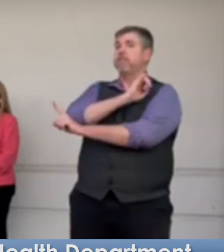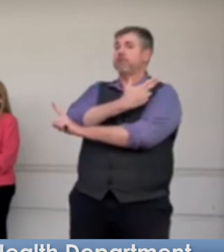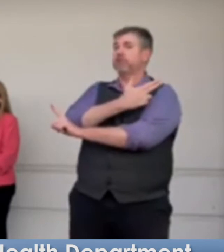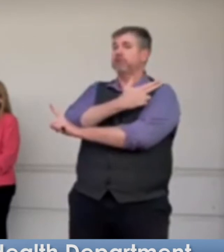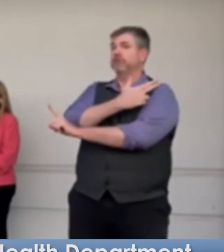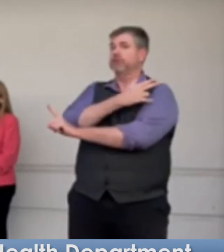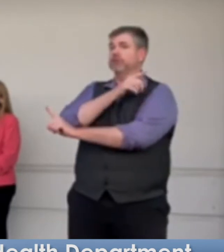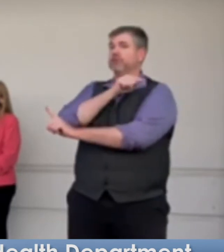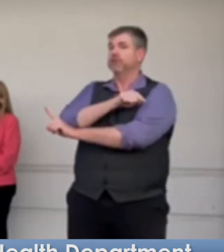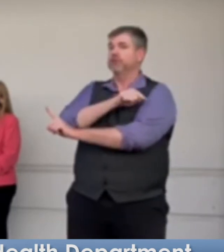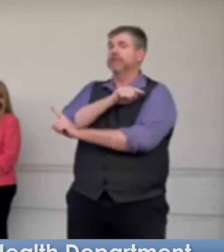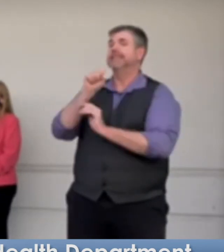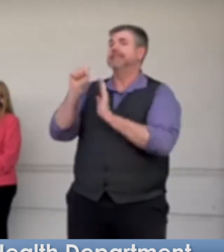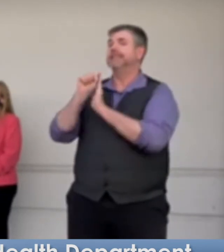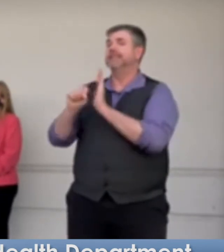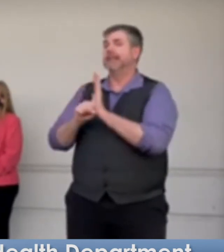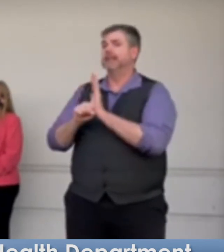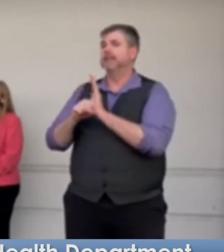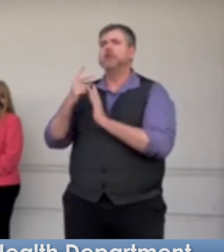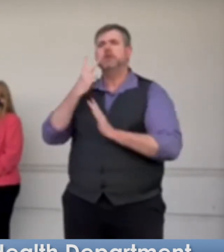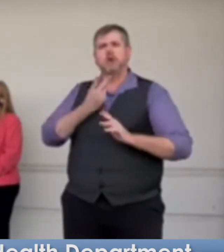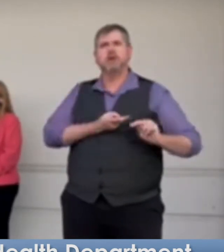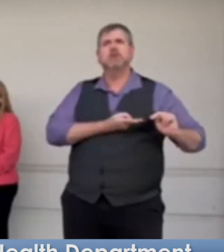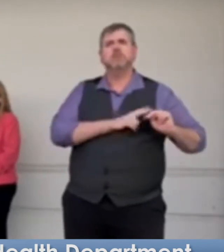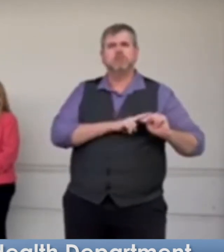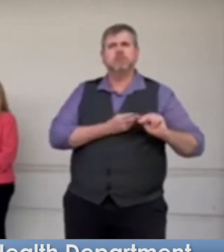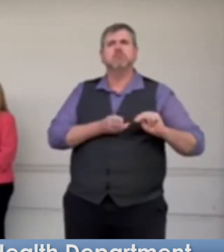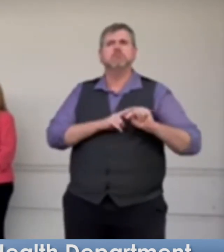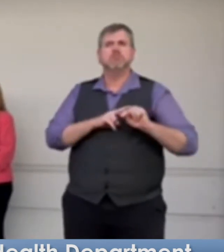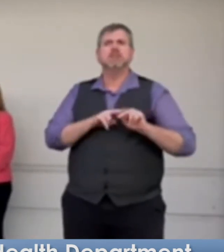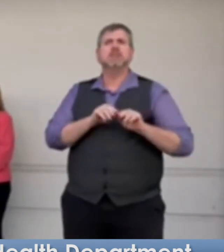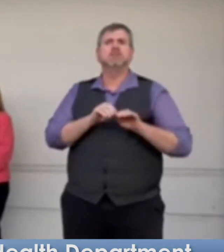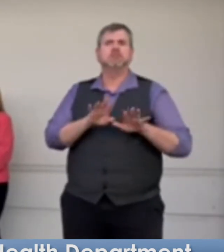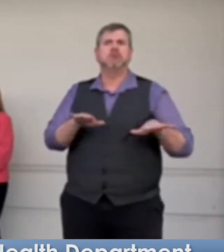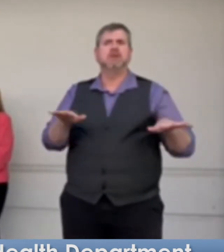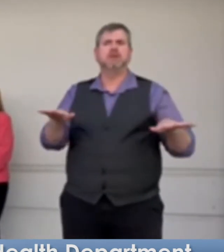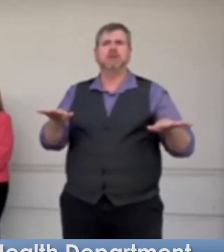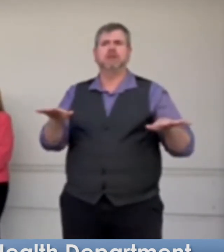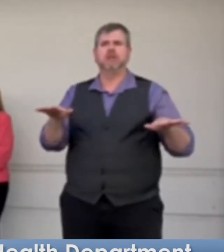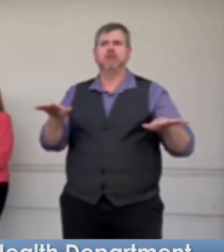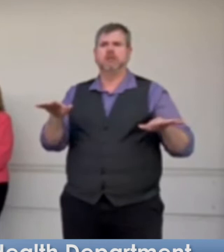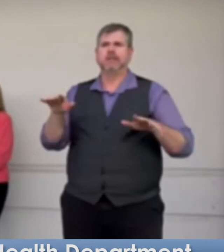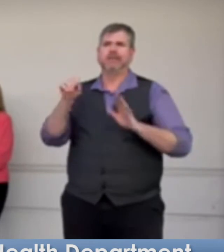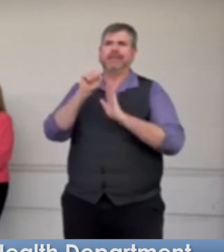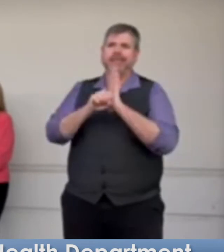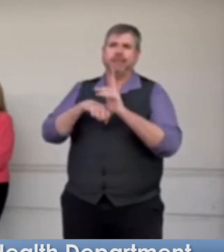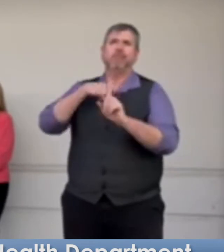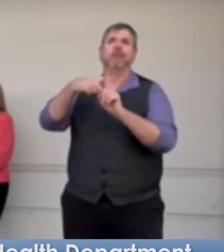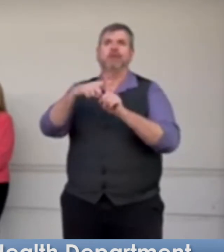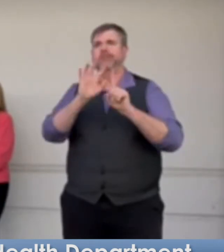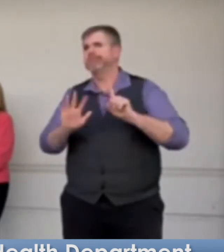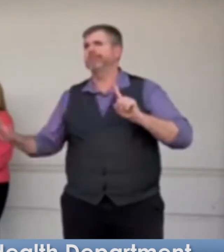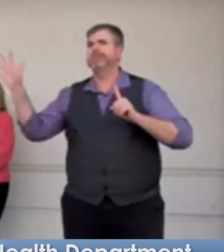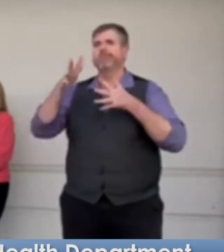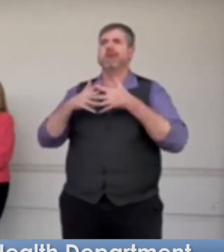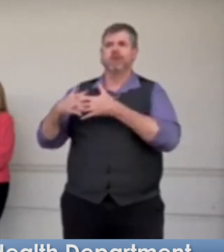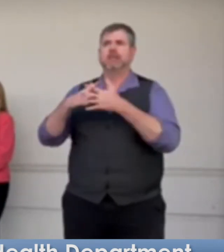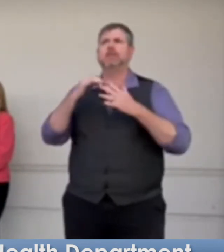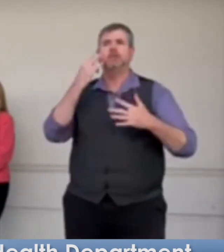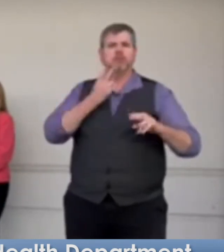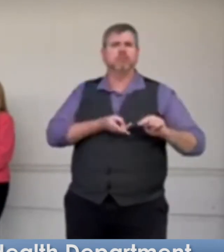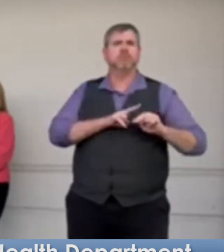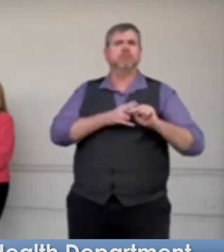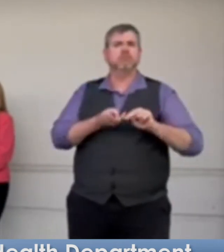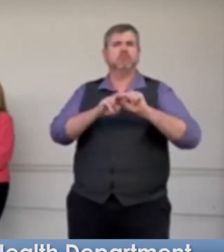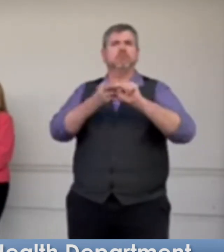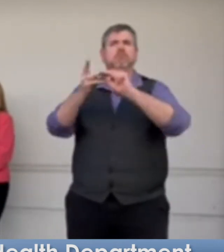experiencing this crush of cases. Indeed, the entire country is experiencing this crush of cases. In the past, while